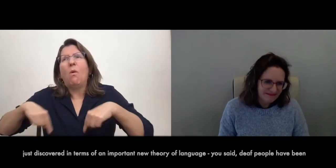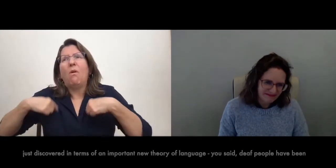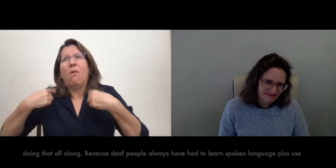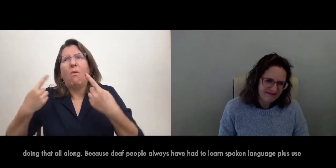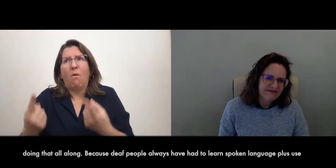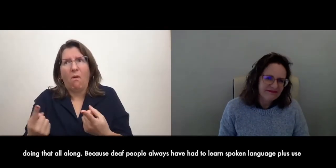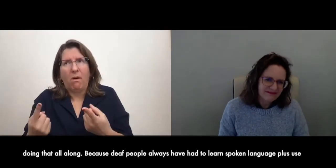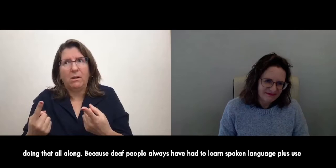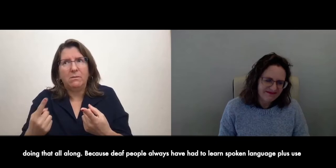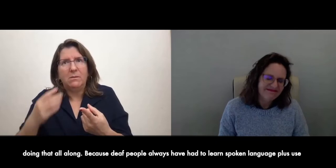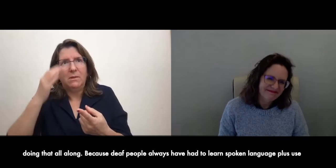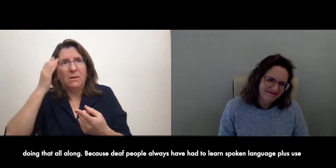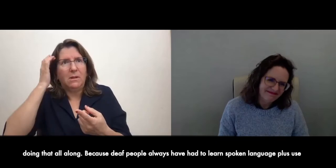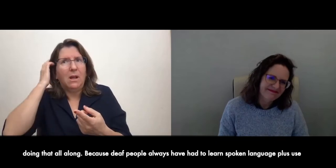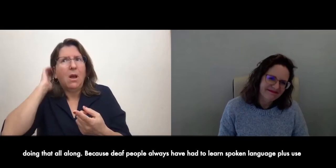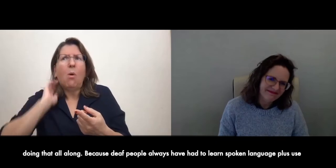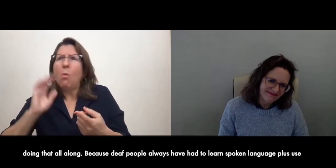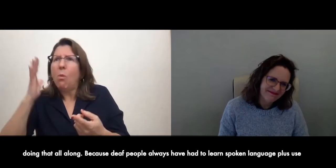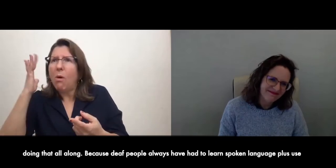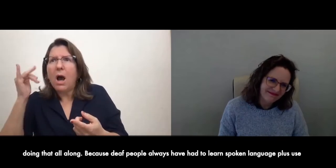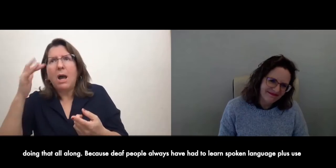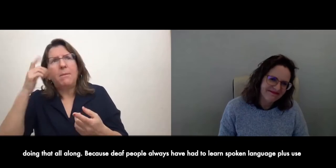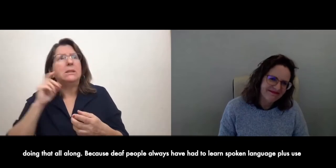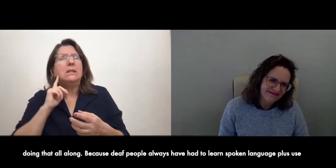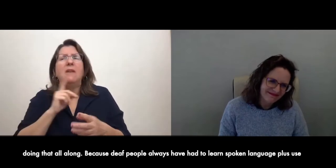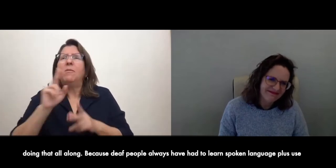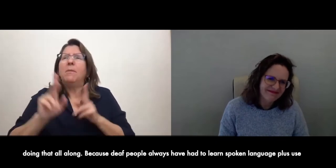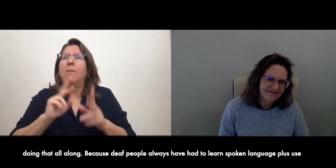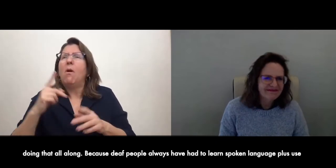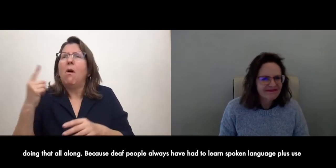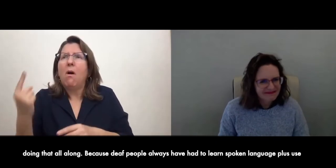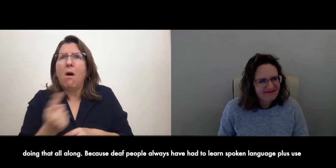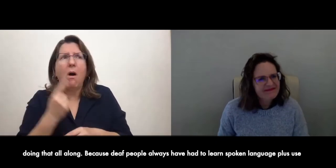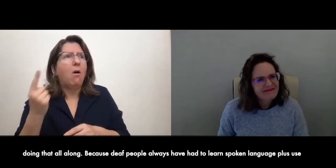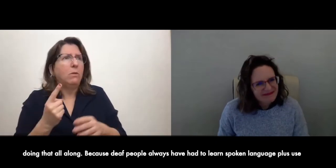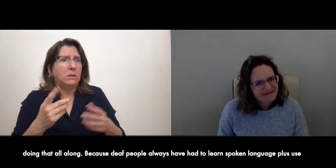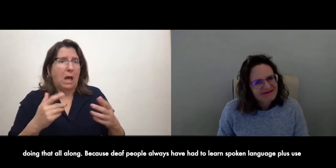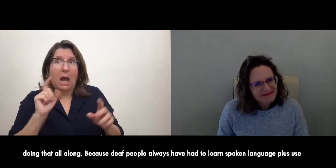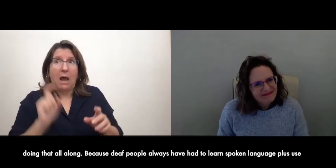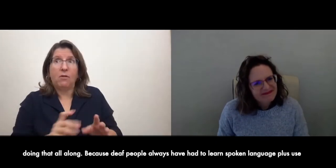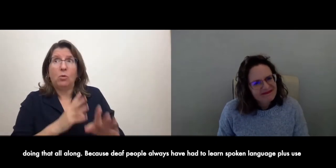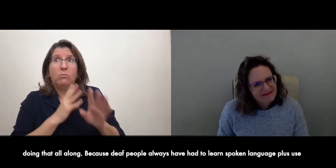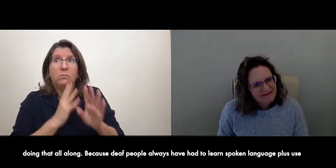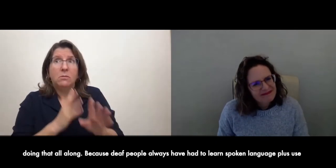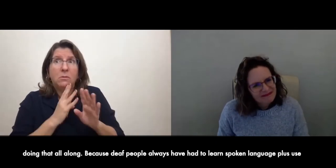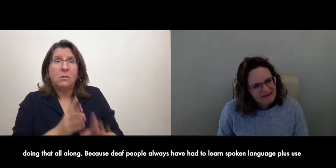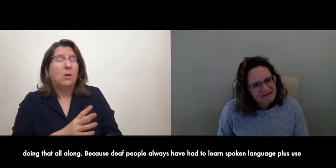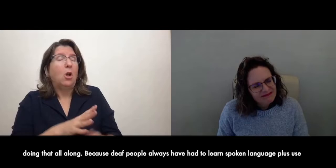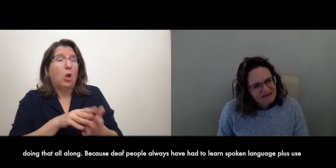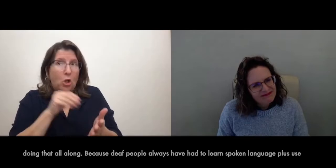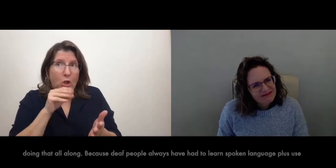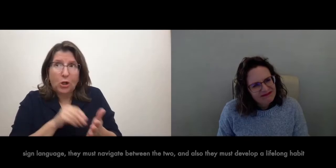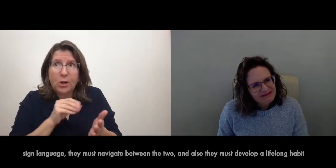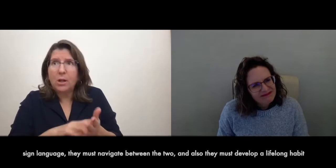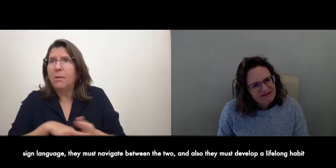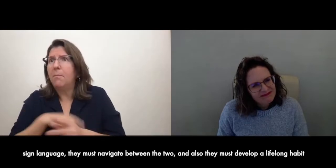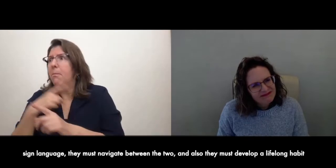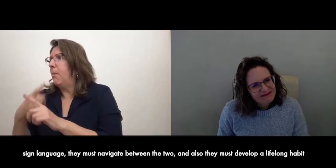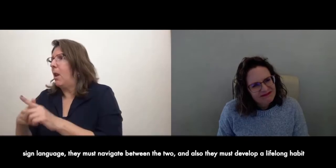deaf people have been doing that all along, because deaf people always have had to learn spoken language plus